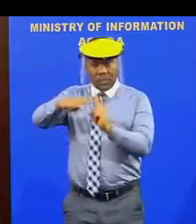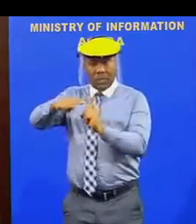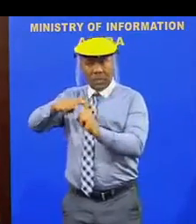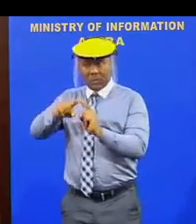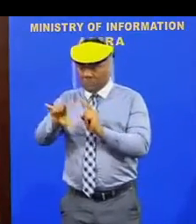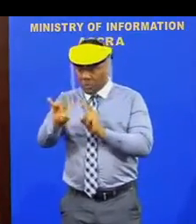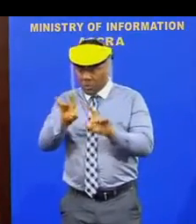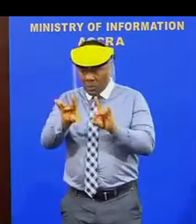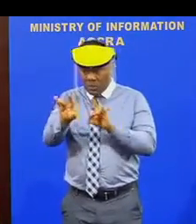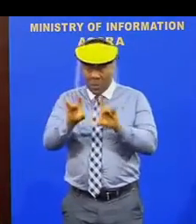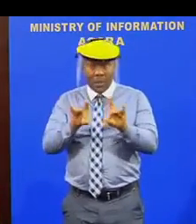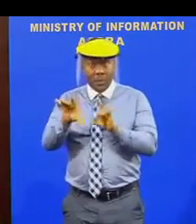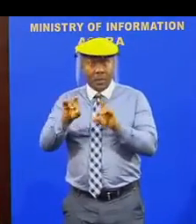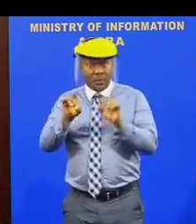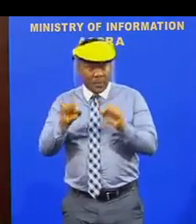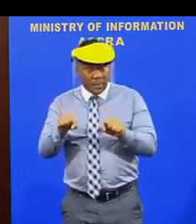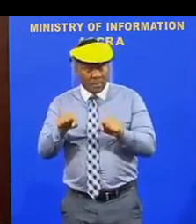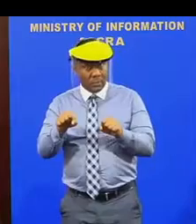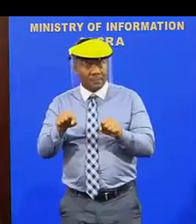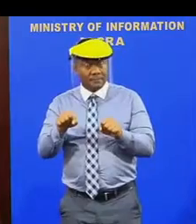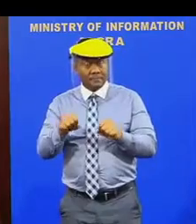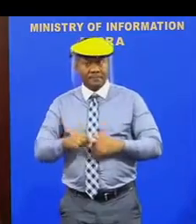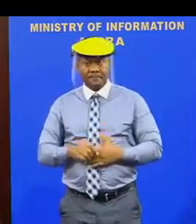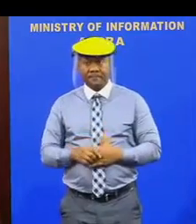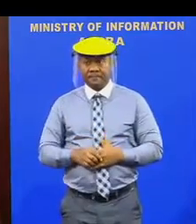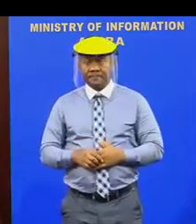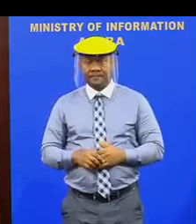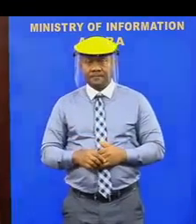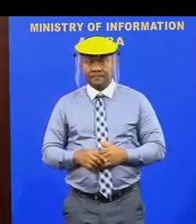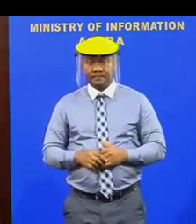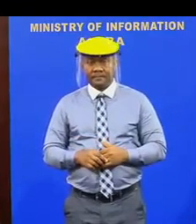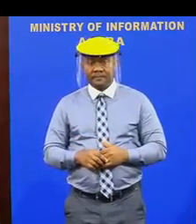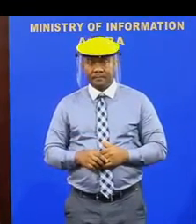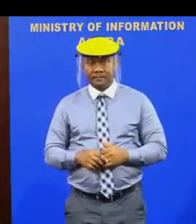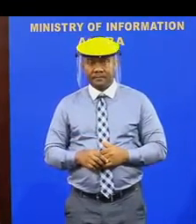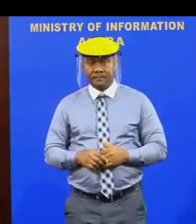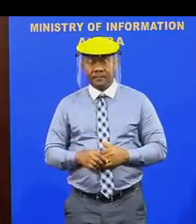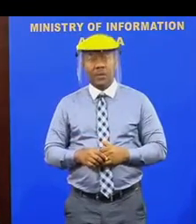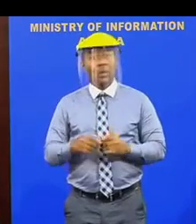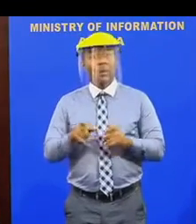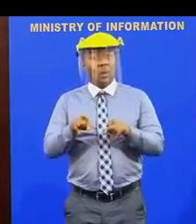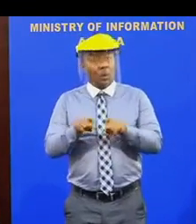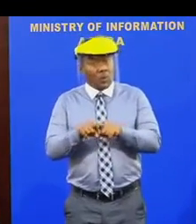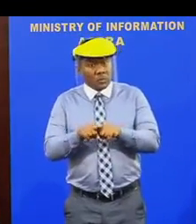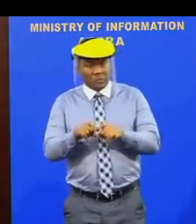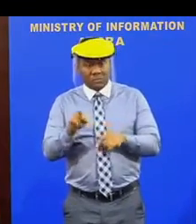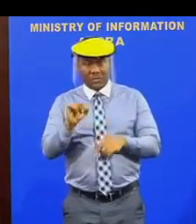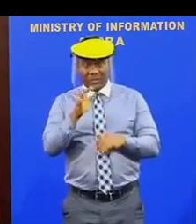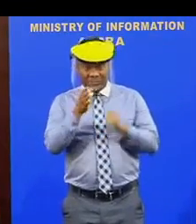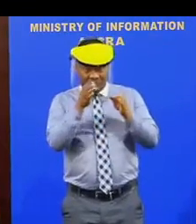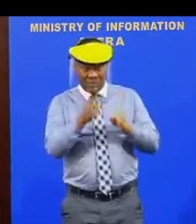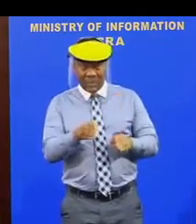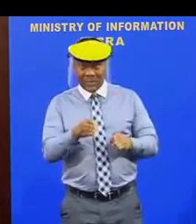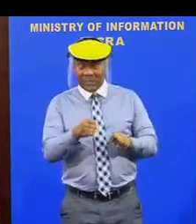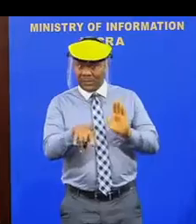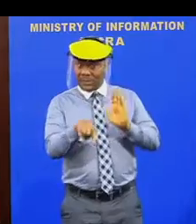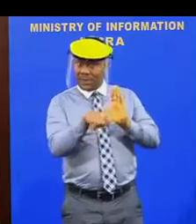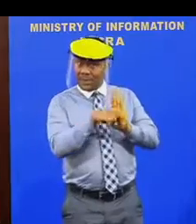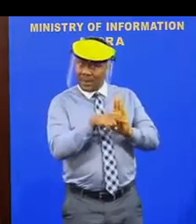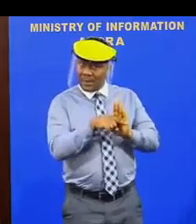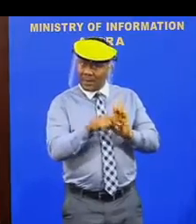highly specific or specificity, it means that all the true negatives will also be captured. So the